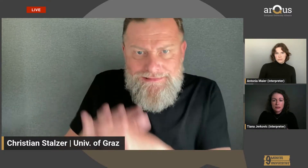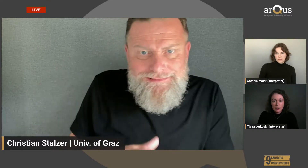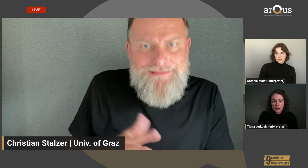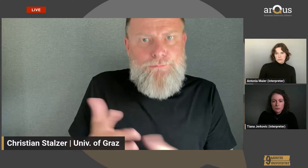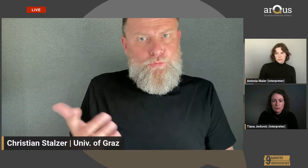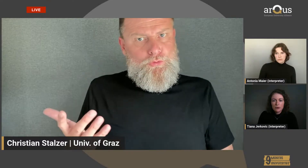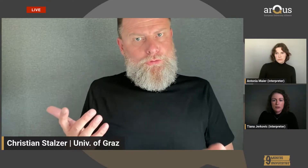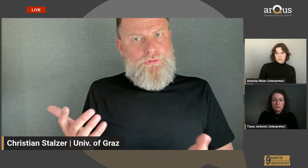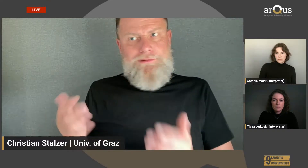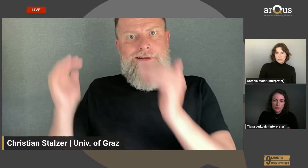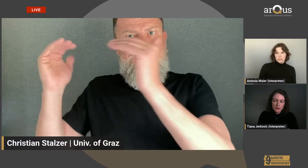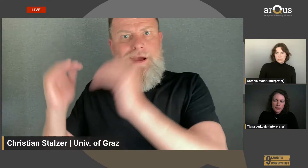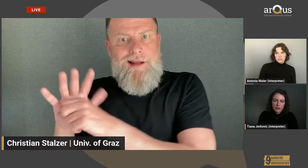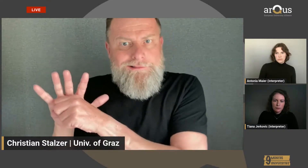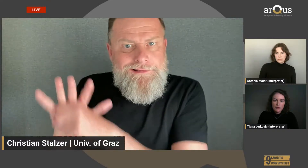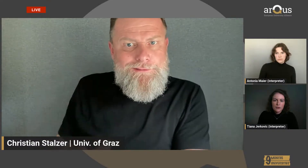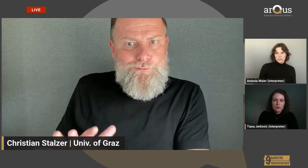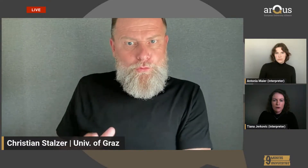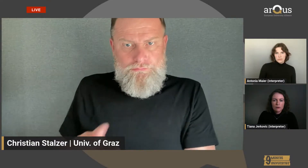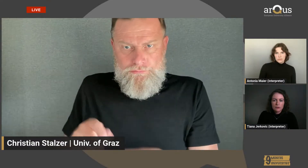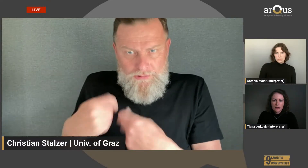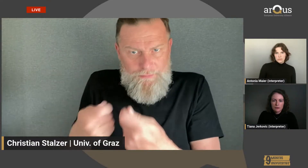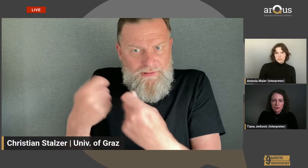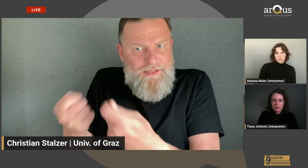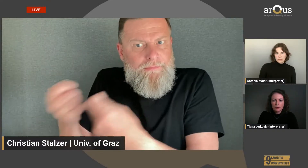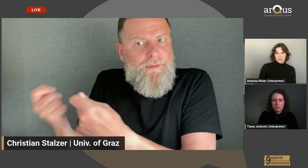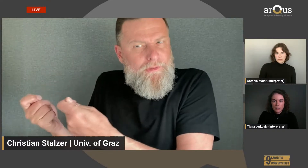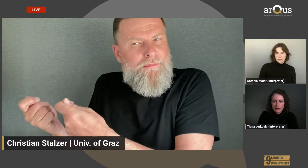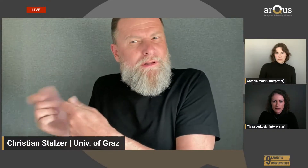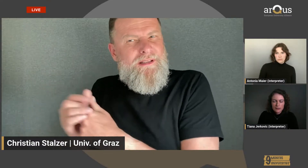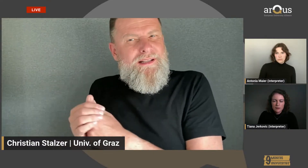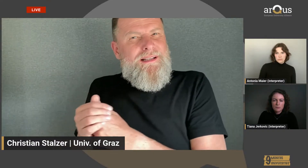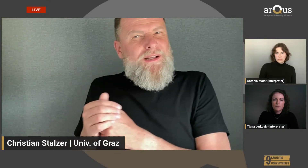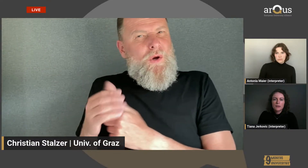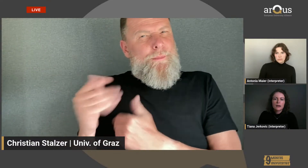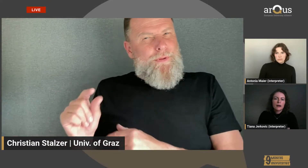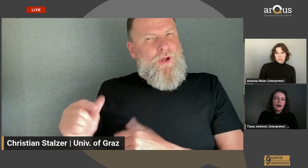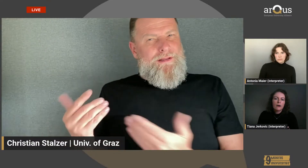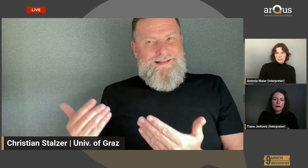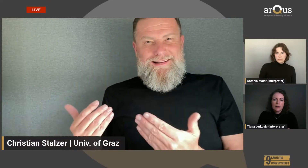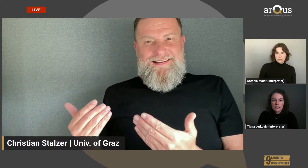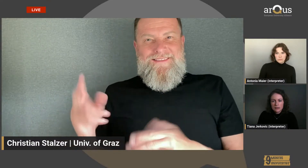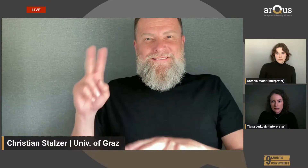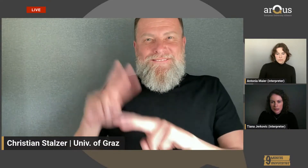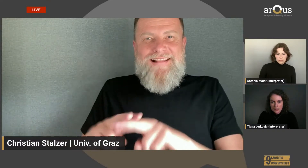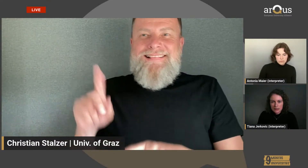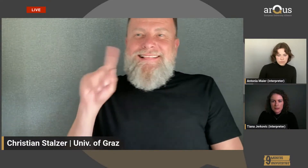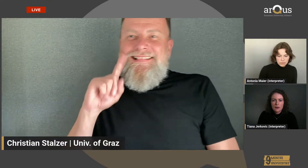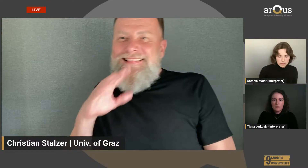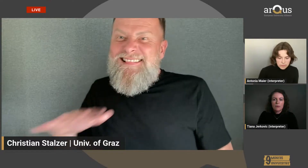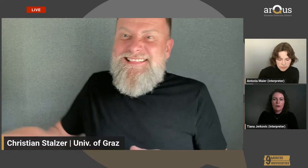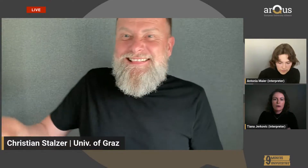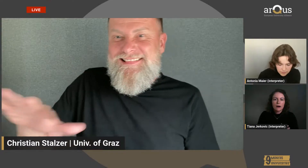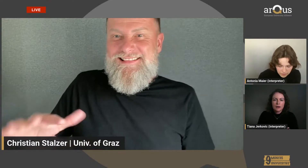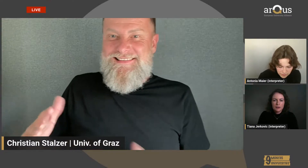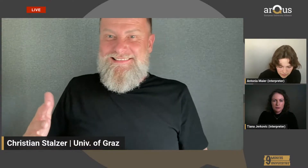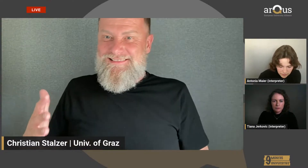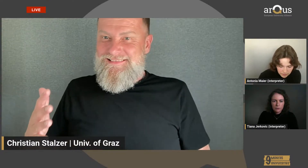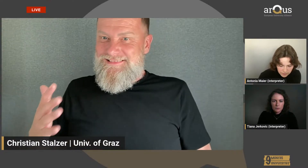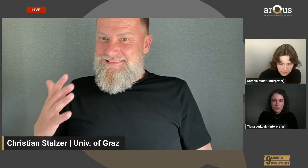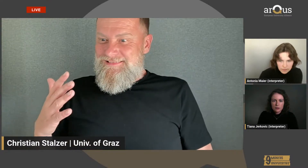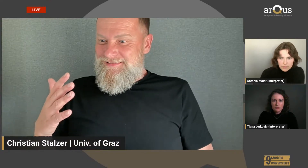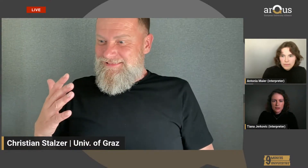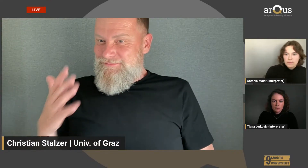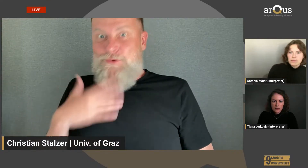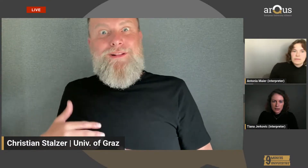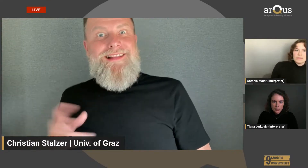but there might be deaf persons who are also suffering from racism or sexism or other